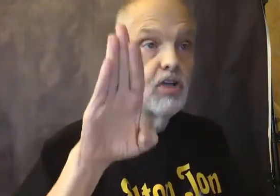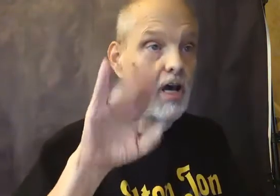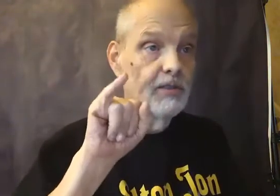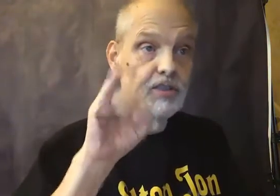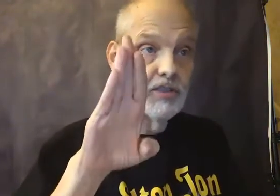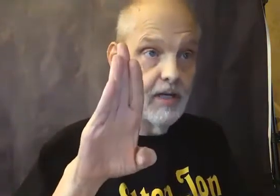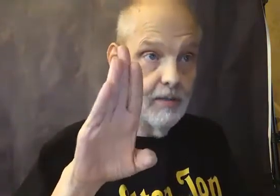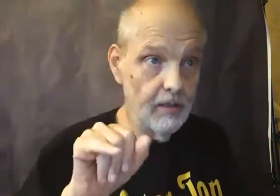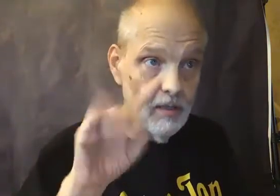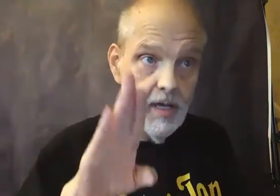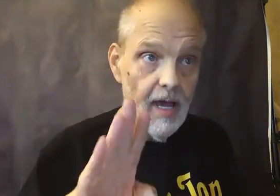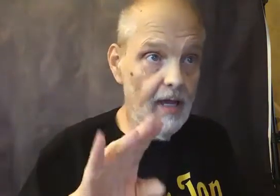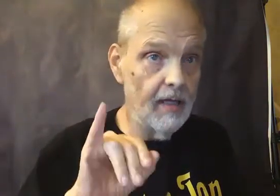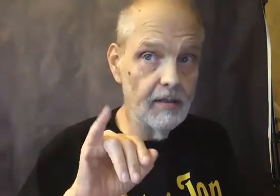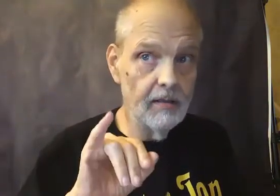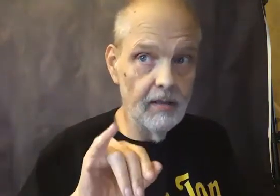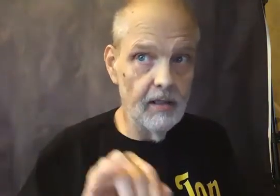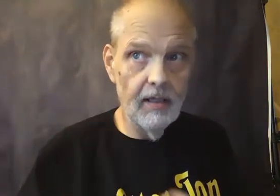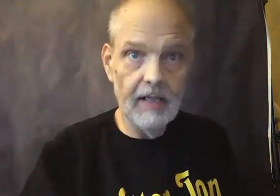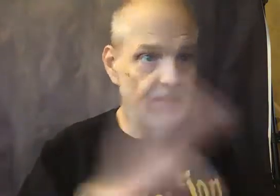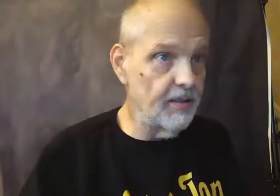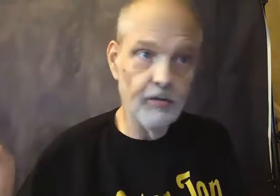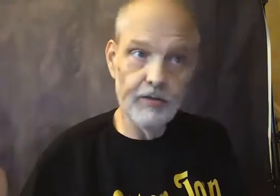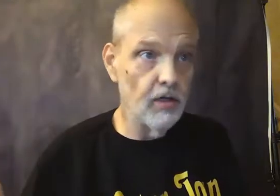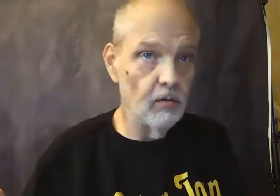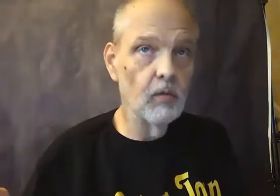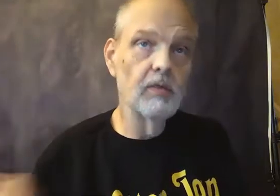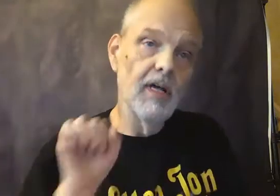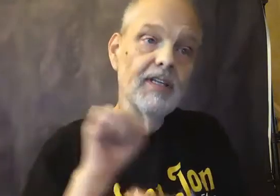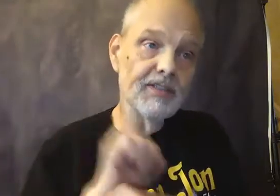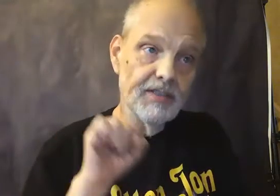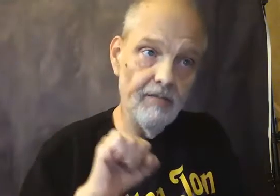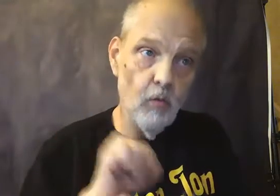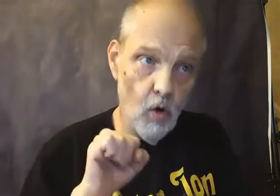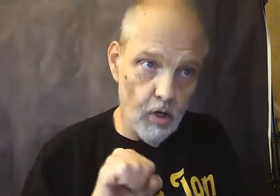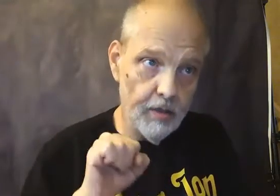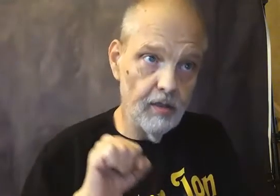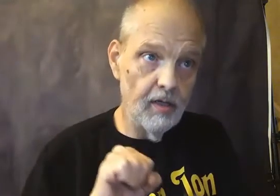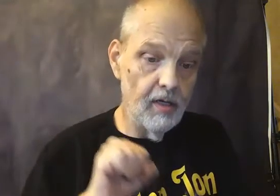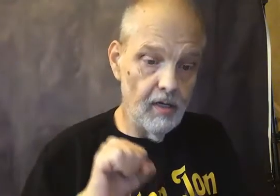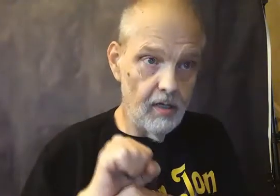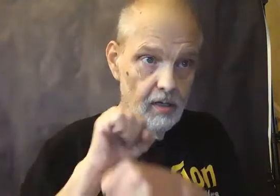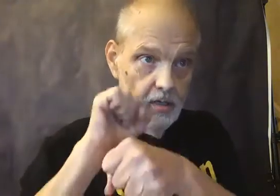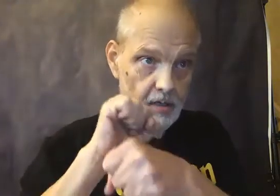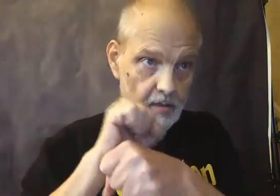Job is just JB, and that's it. There is no, well, this is a sign for work.